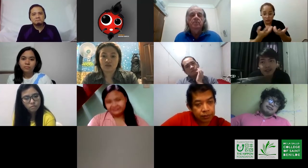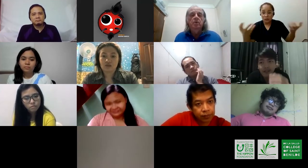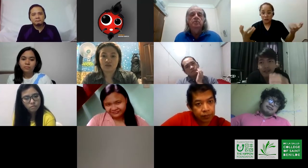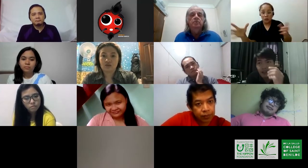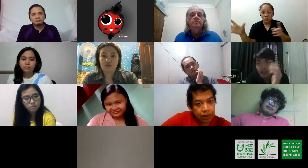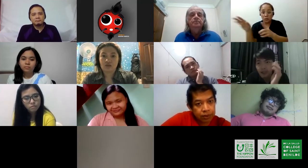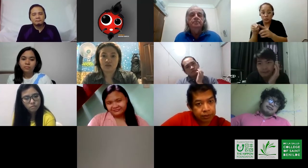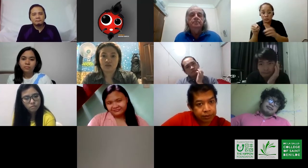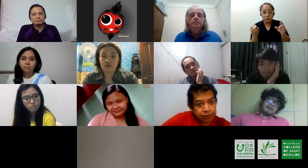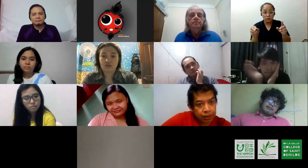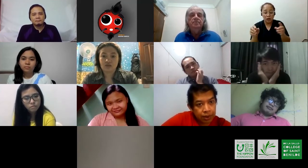culture.